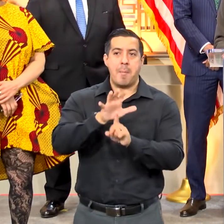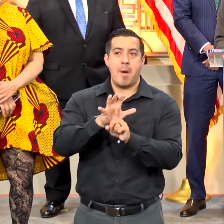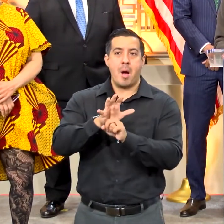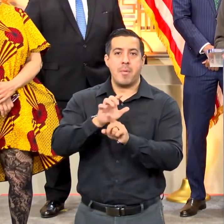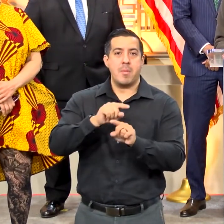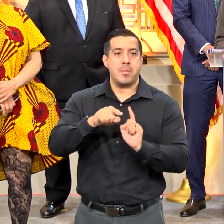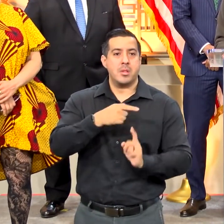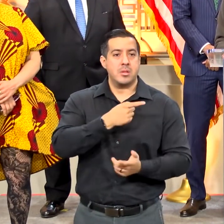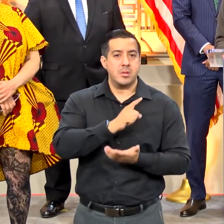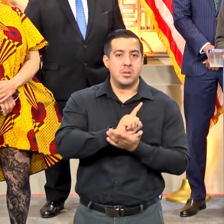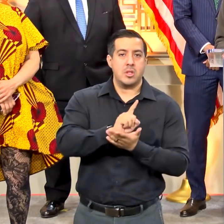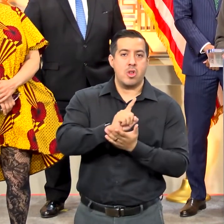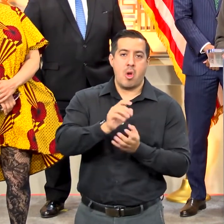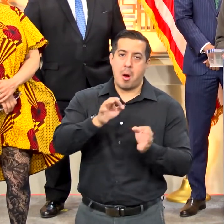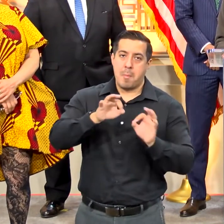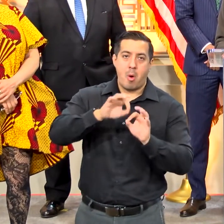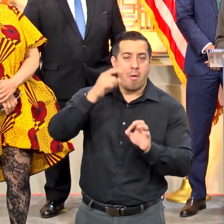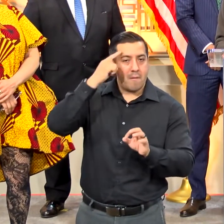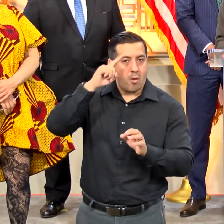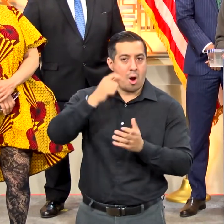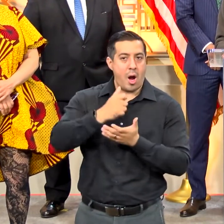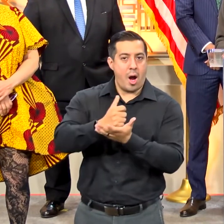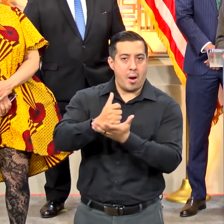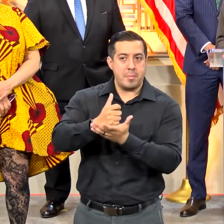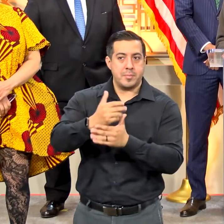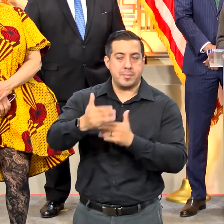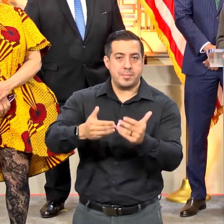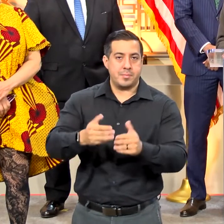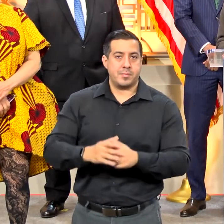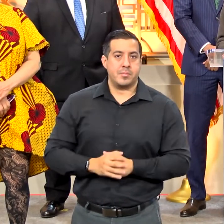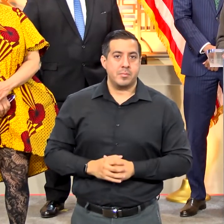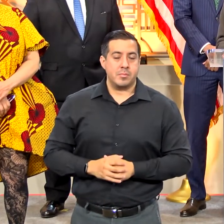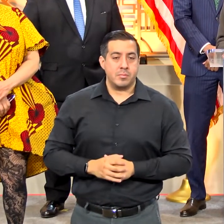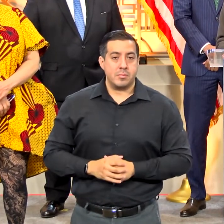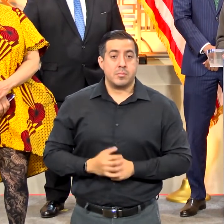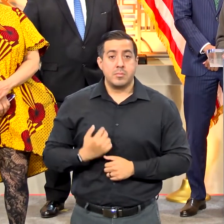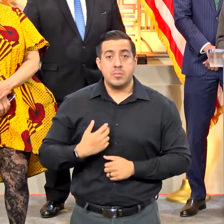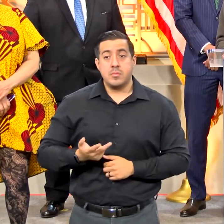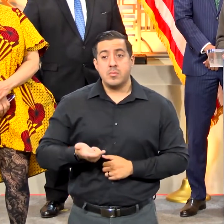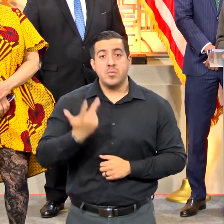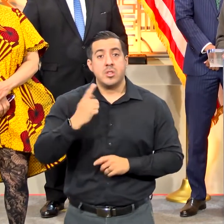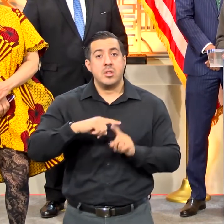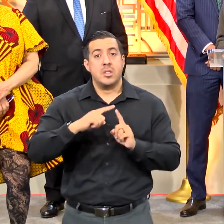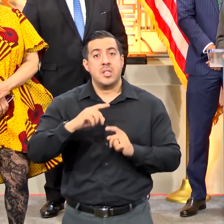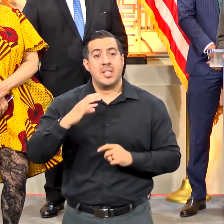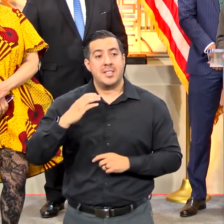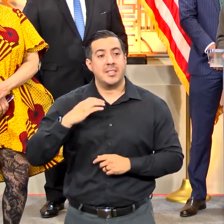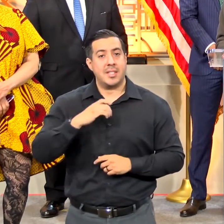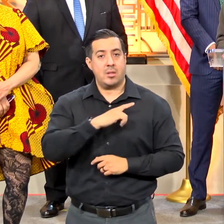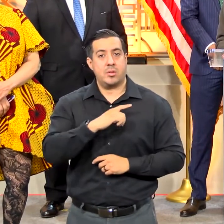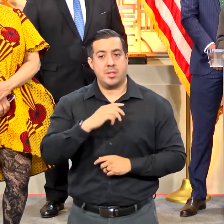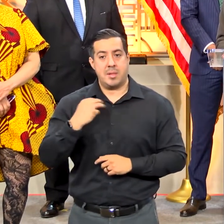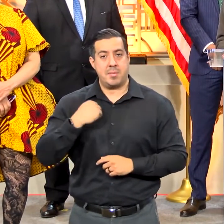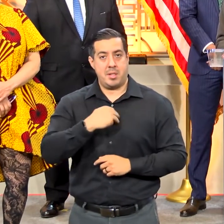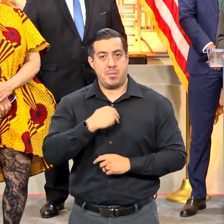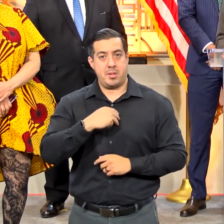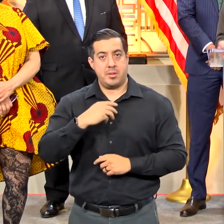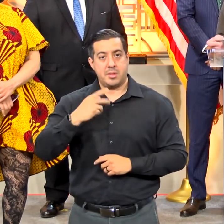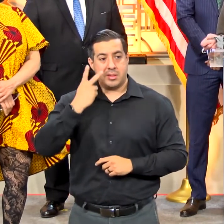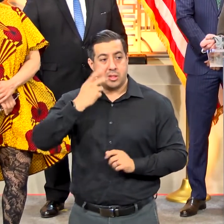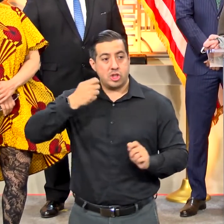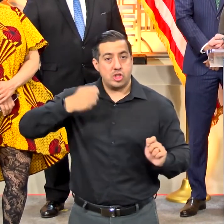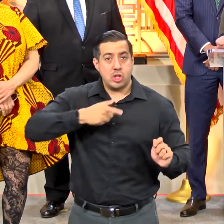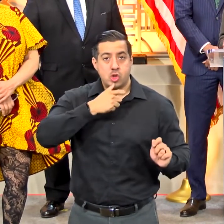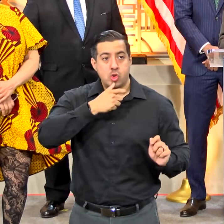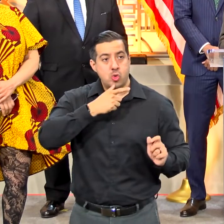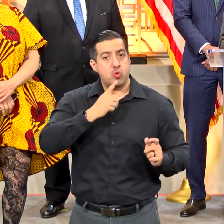it's so important in the Navigation Center. I saw two county commissioners and the county judge stand up for something that